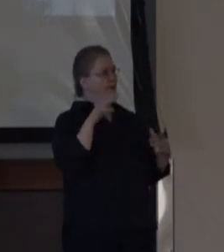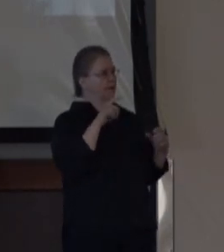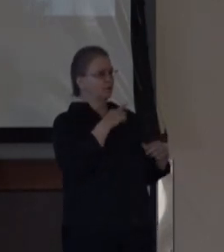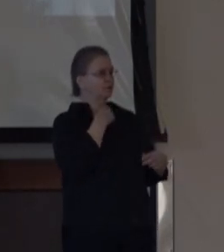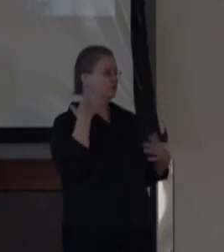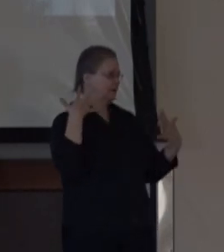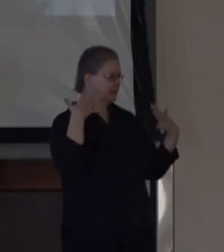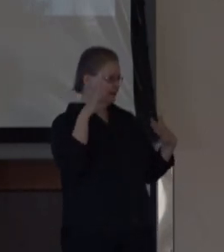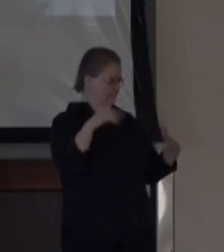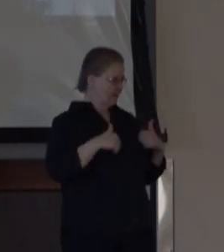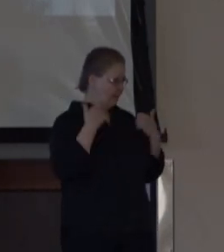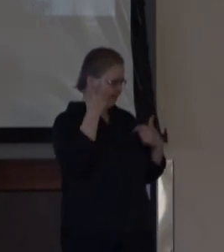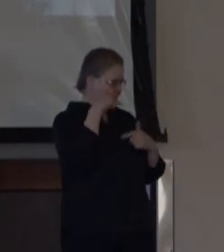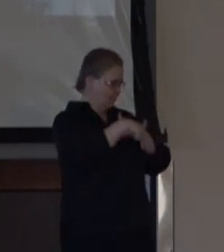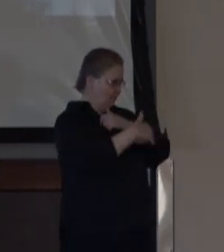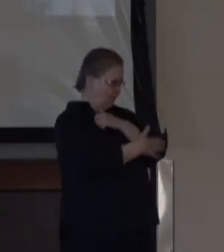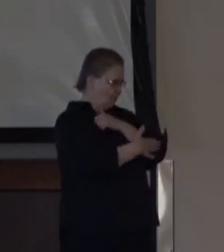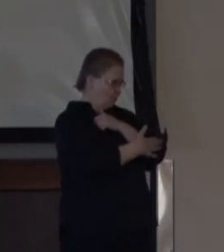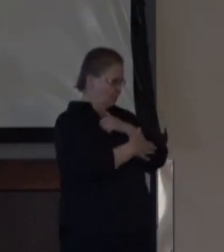country.